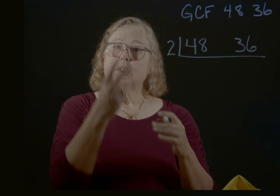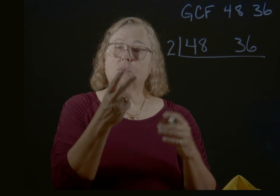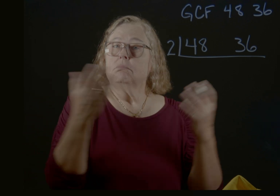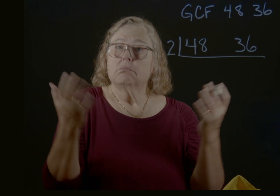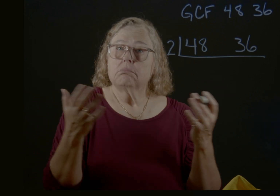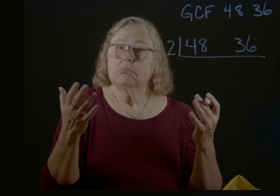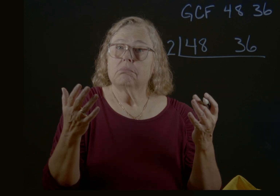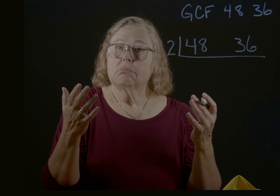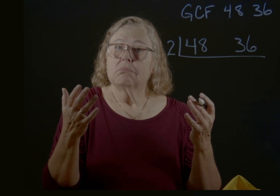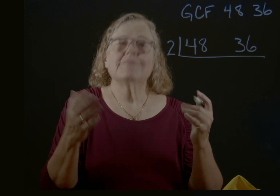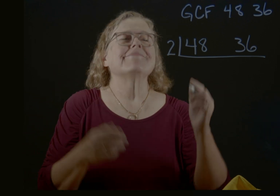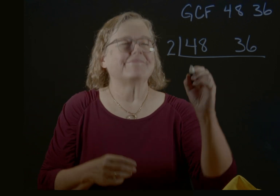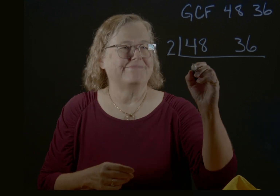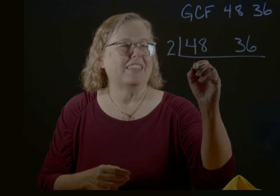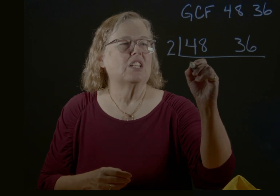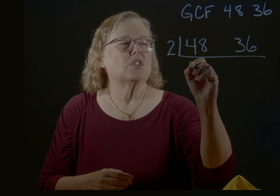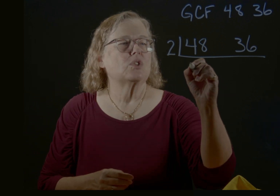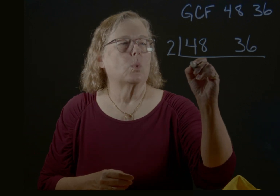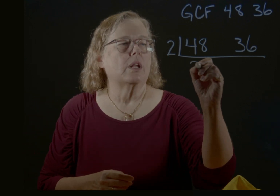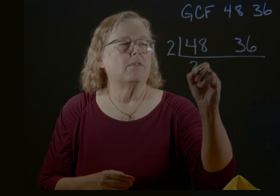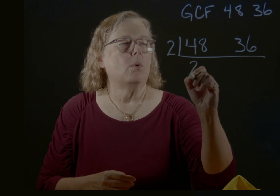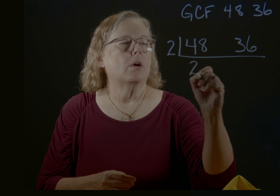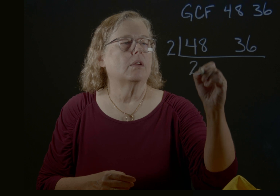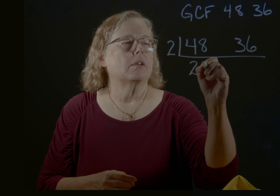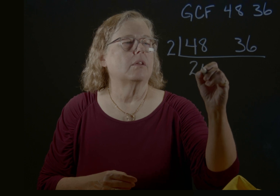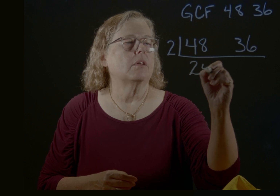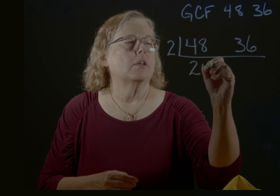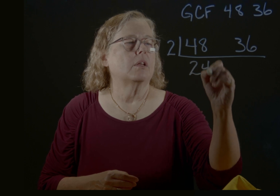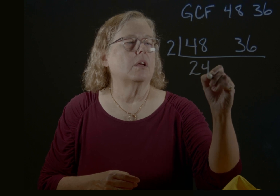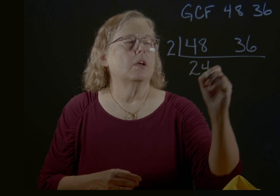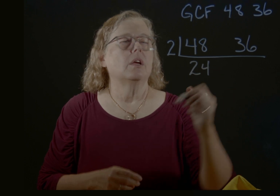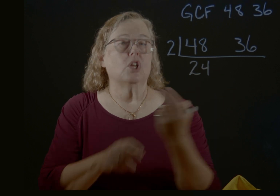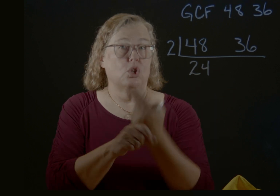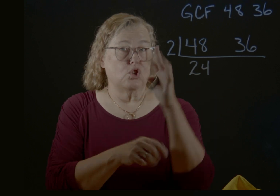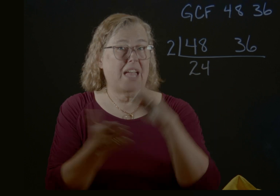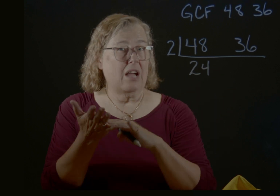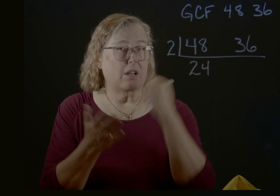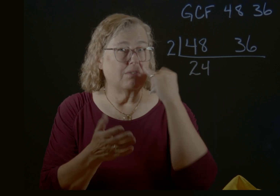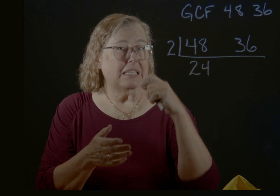Yep, 24. You can use a calculator if you need